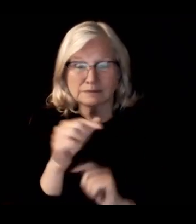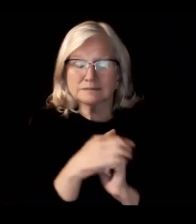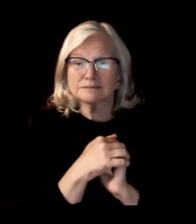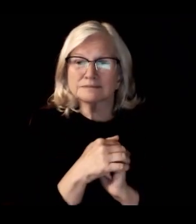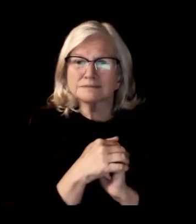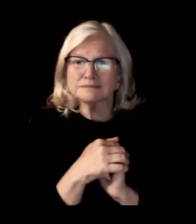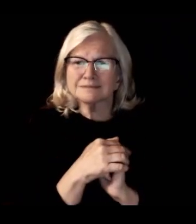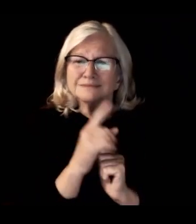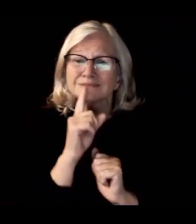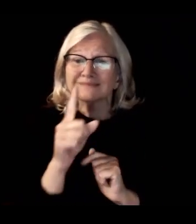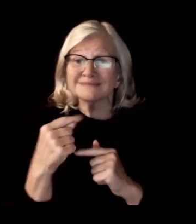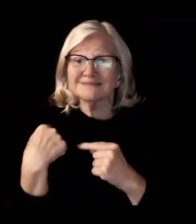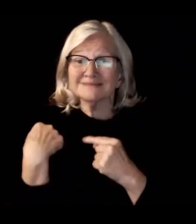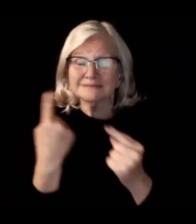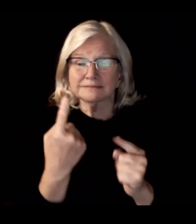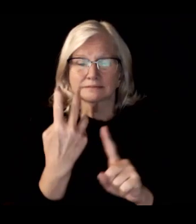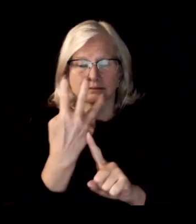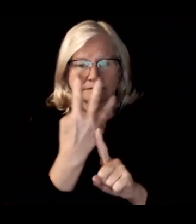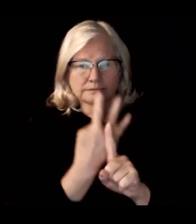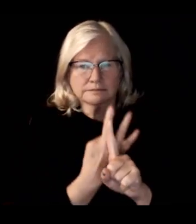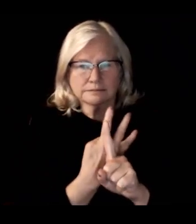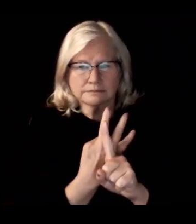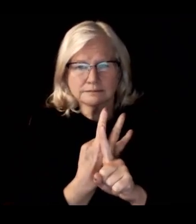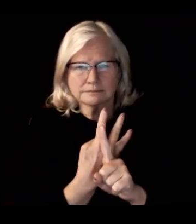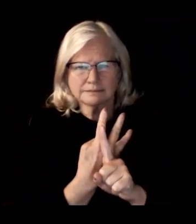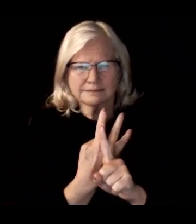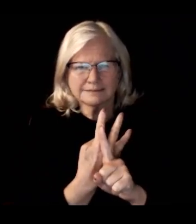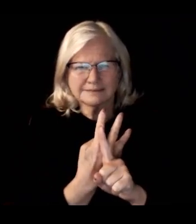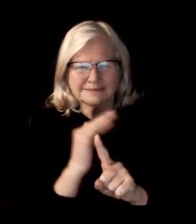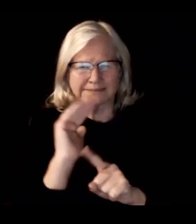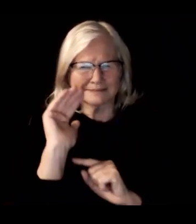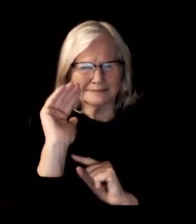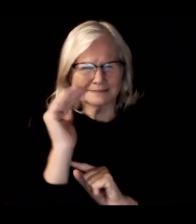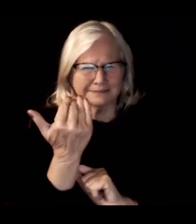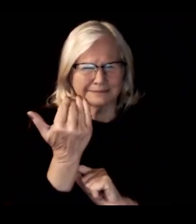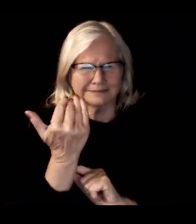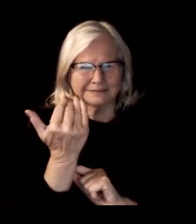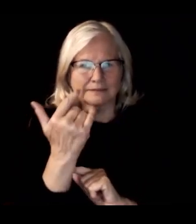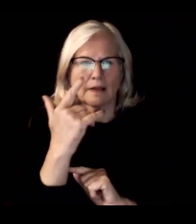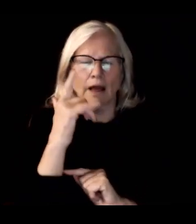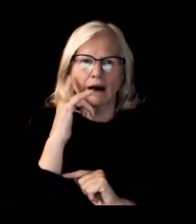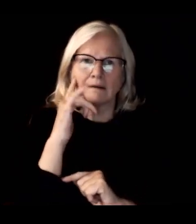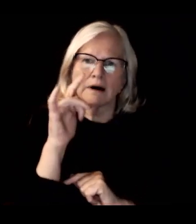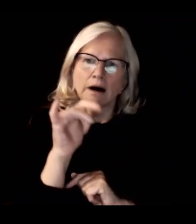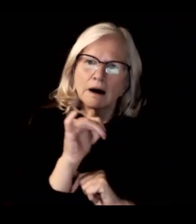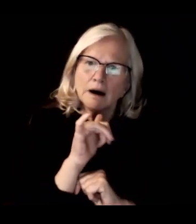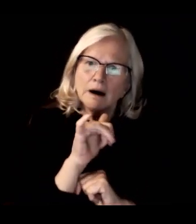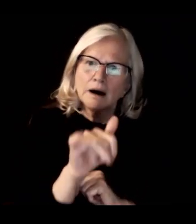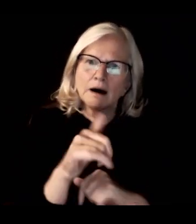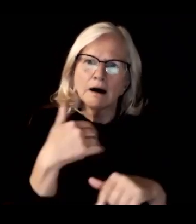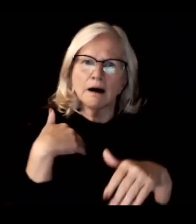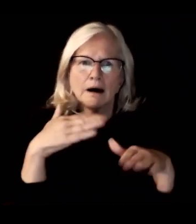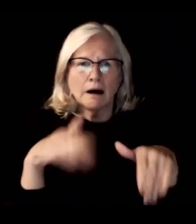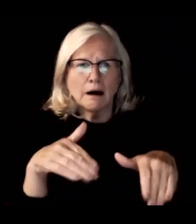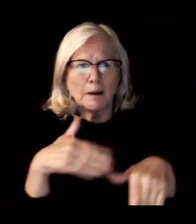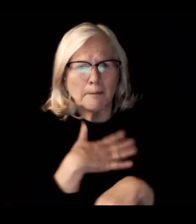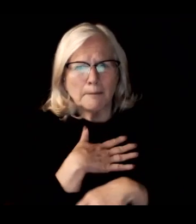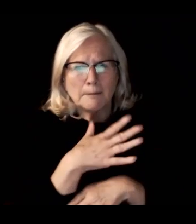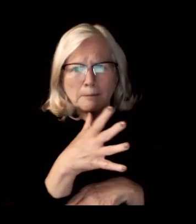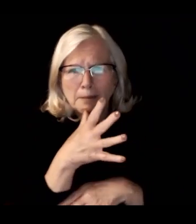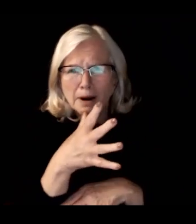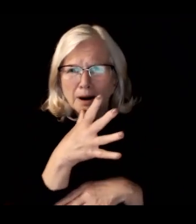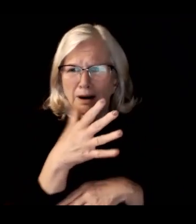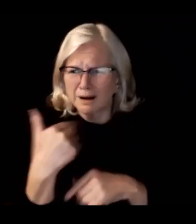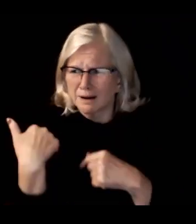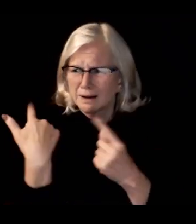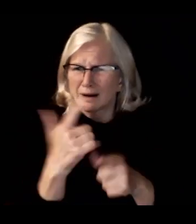forever since my brother and I had visited my mother, June Begich Merkel, in person. It was on